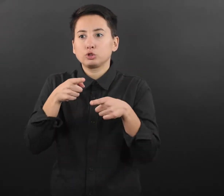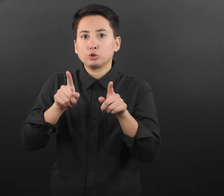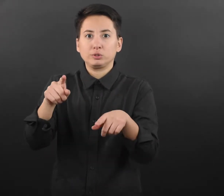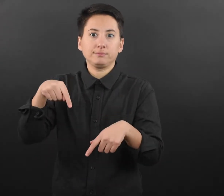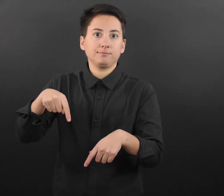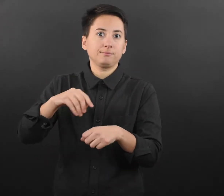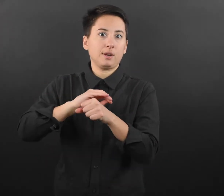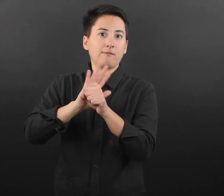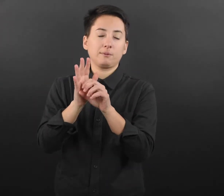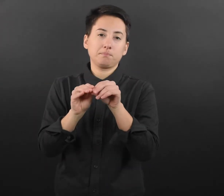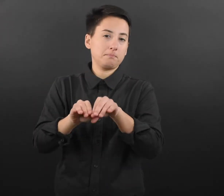outbreak.